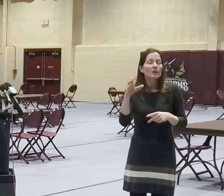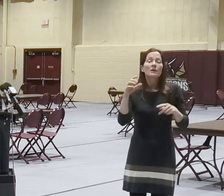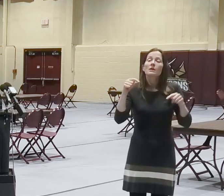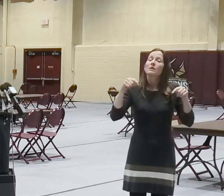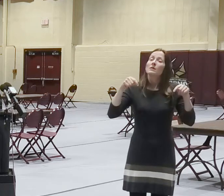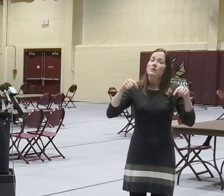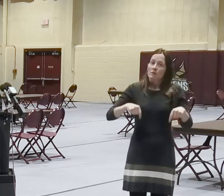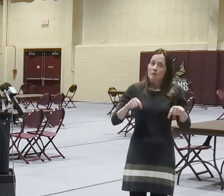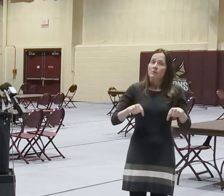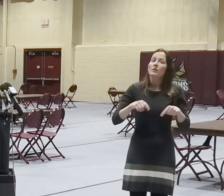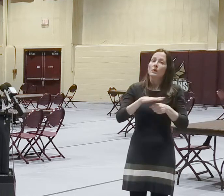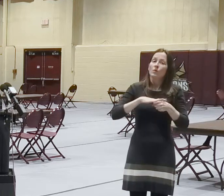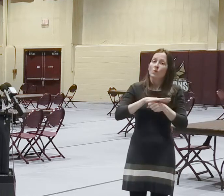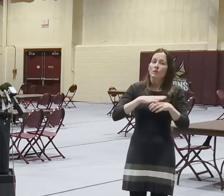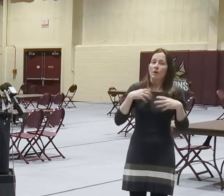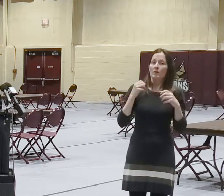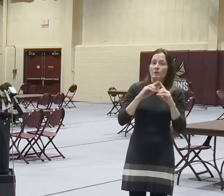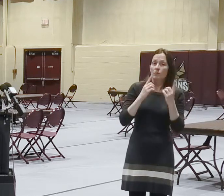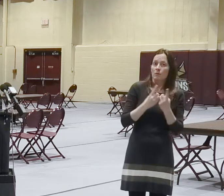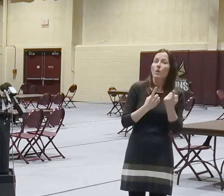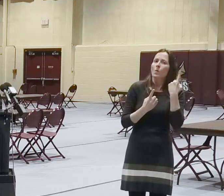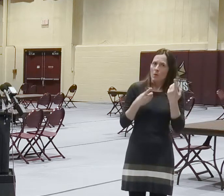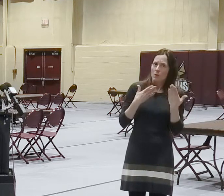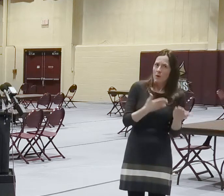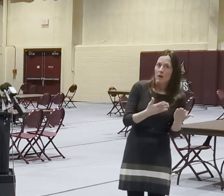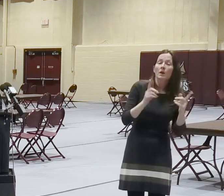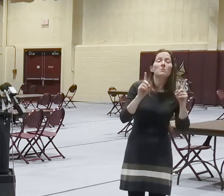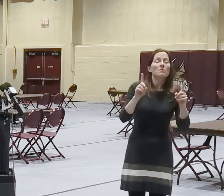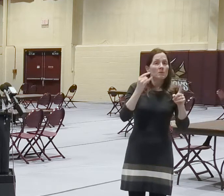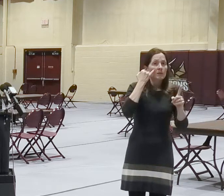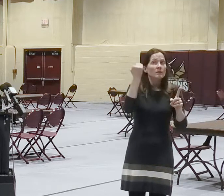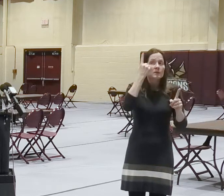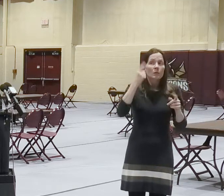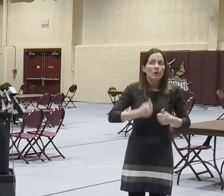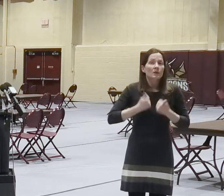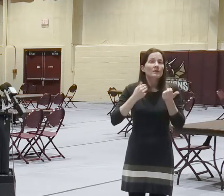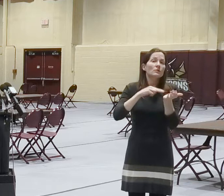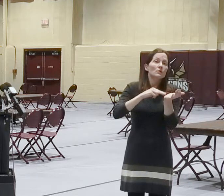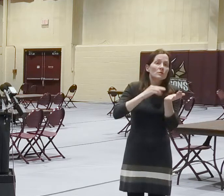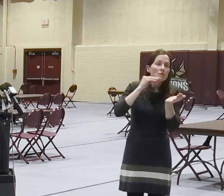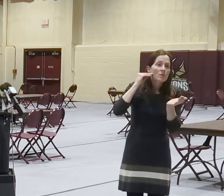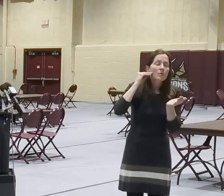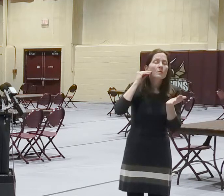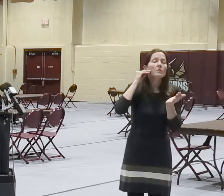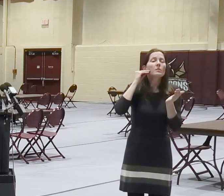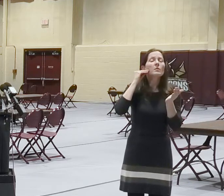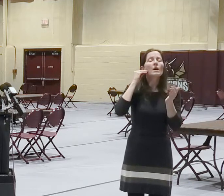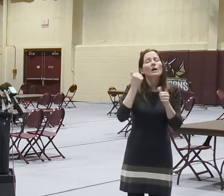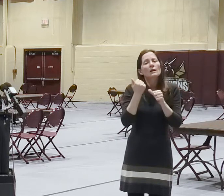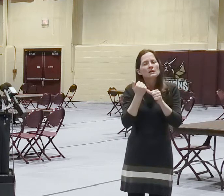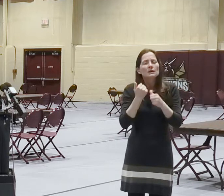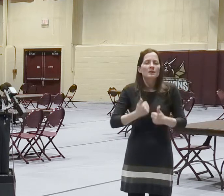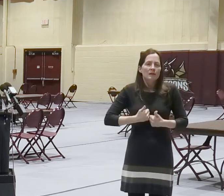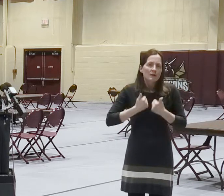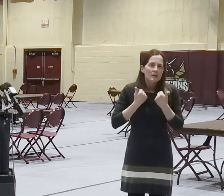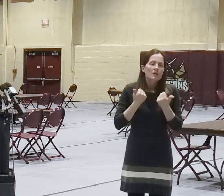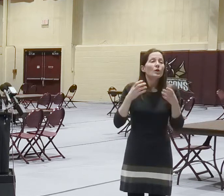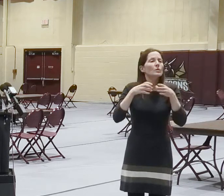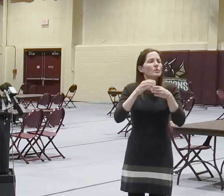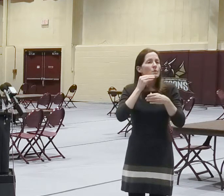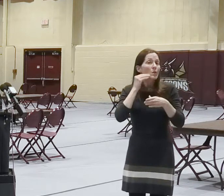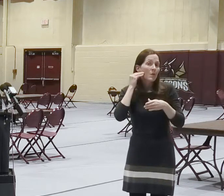of vaccine. Persons living in congregate settings like nursing homes, assisted livings, and group homes for the